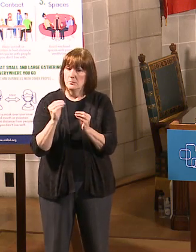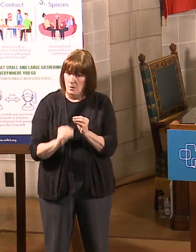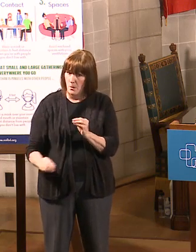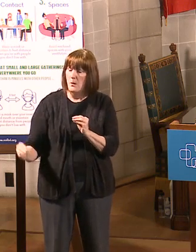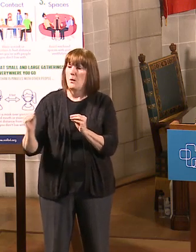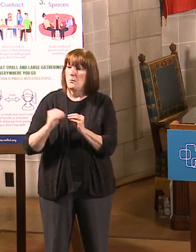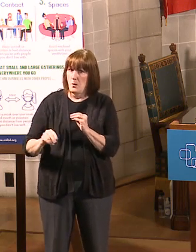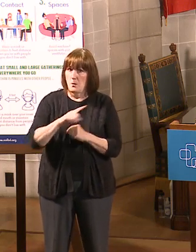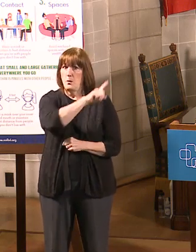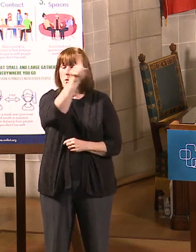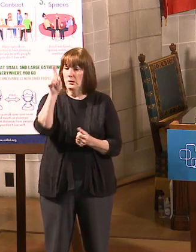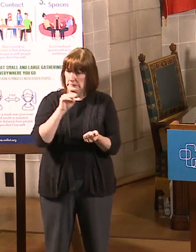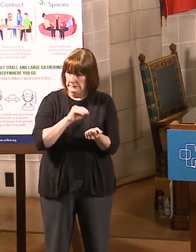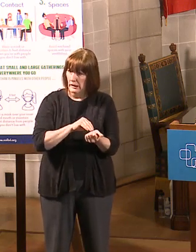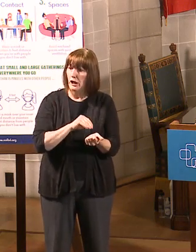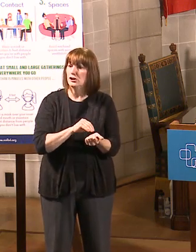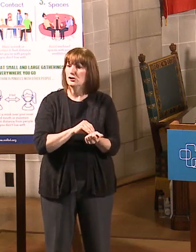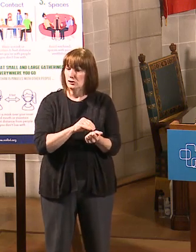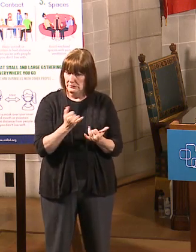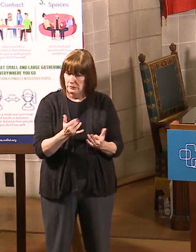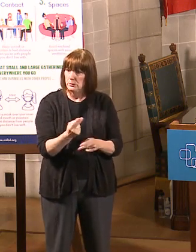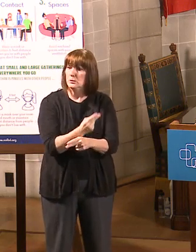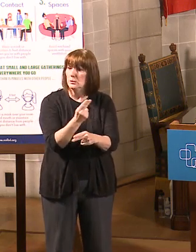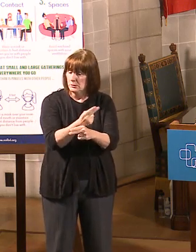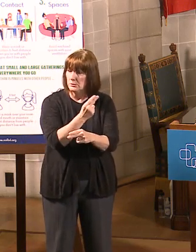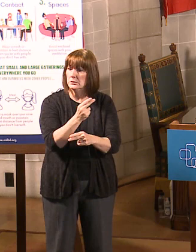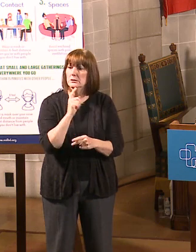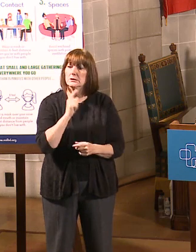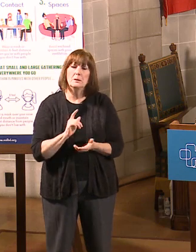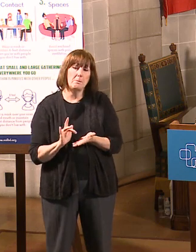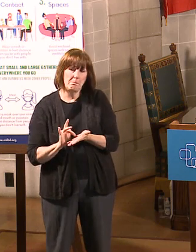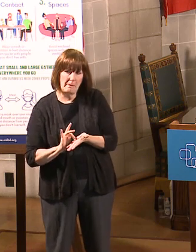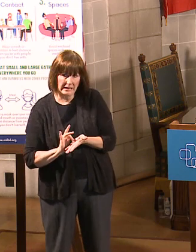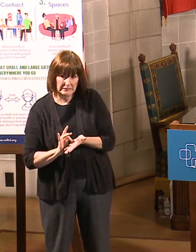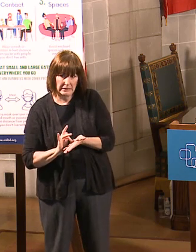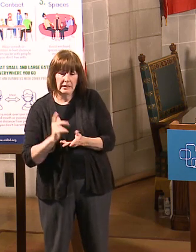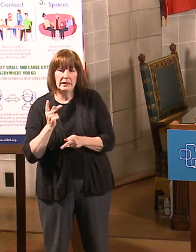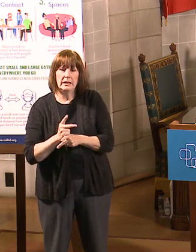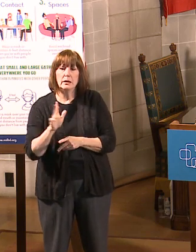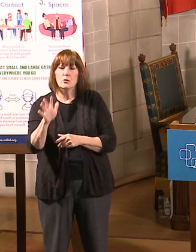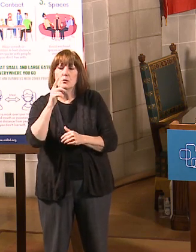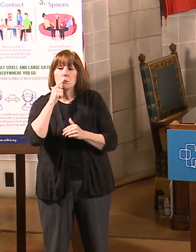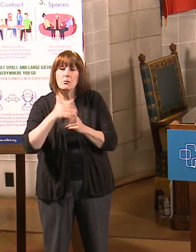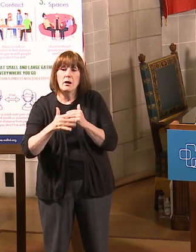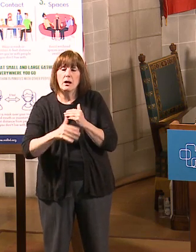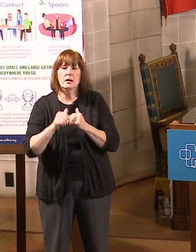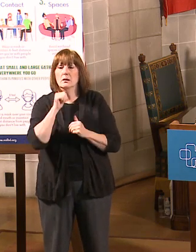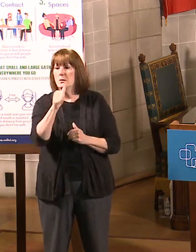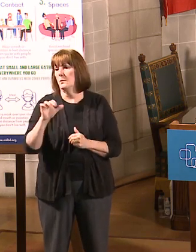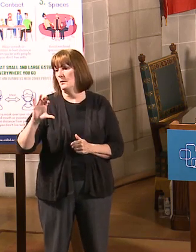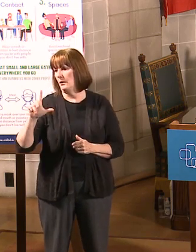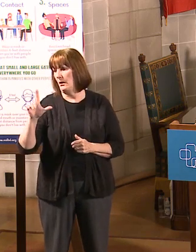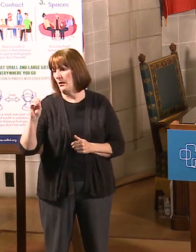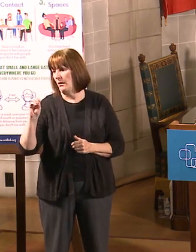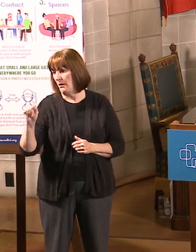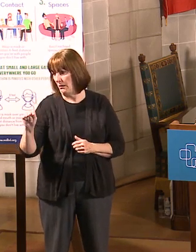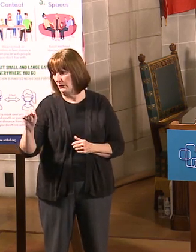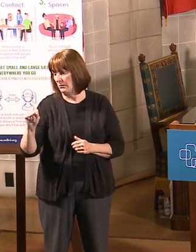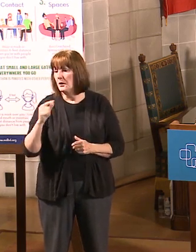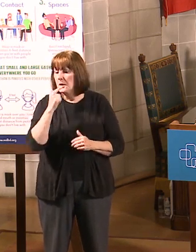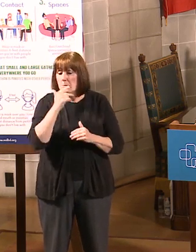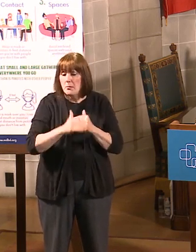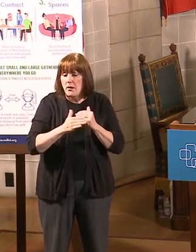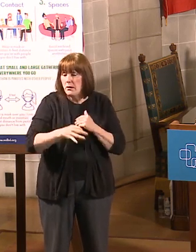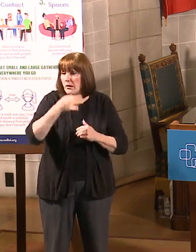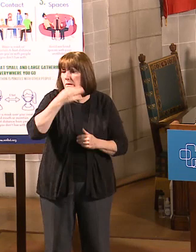more physicians and healthcare providers are using, and that's medication to try to keep your blood from clotting, the anticoagulation medication.